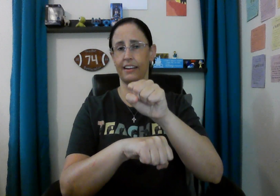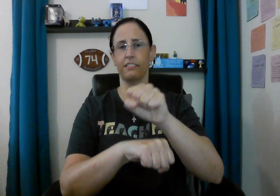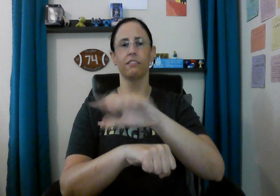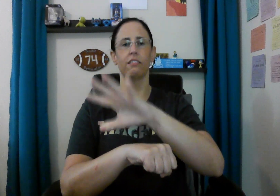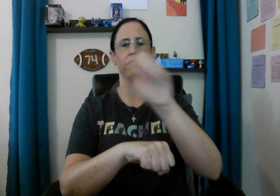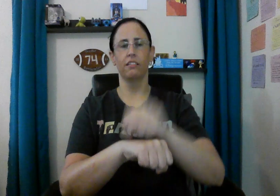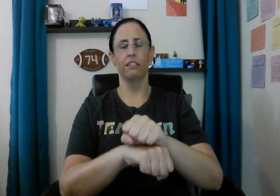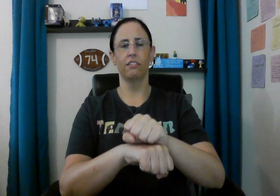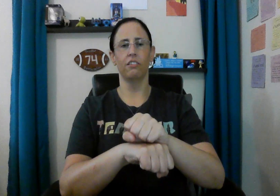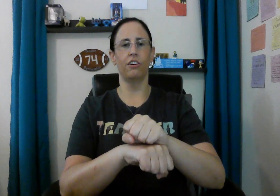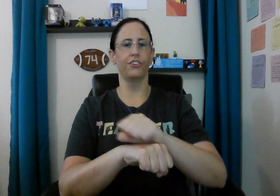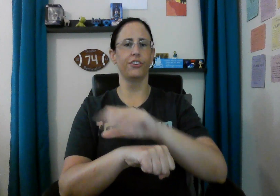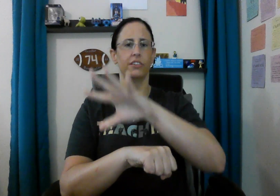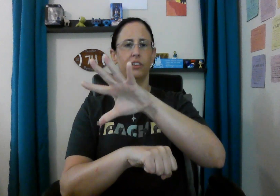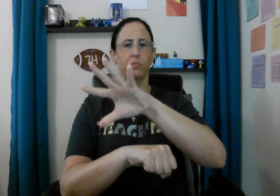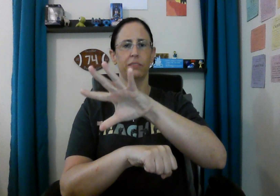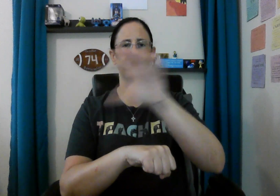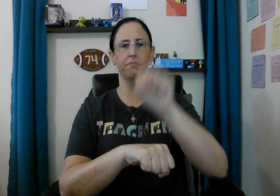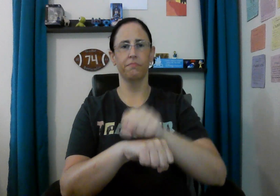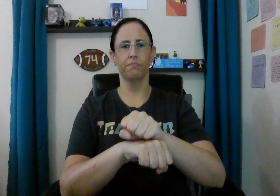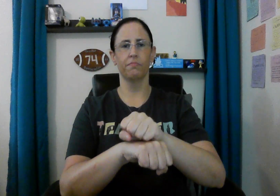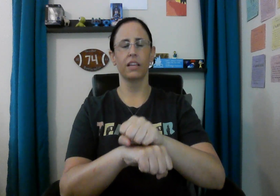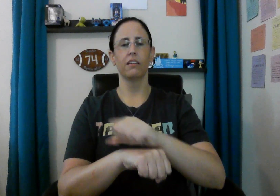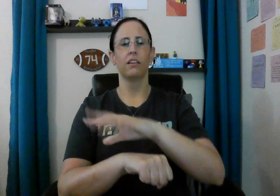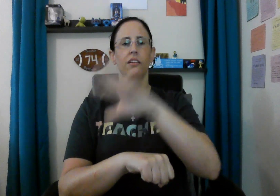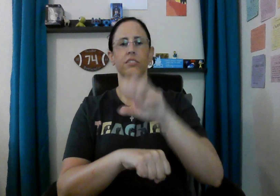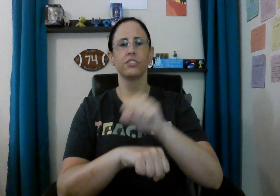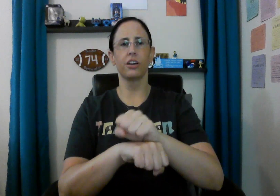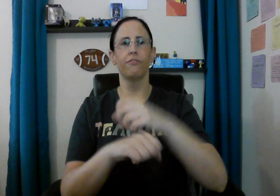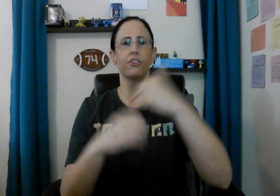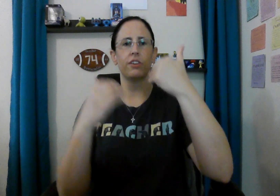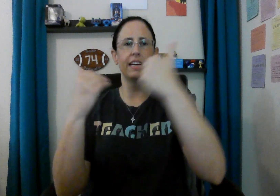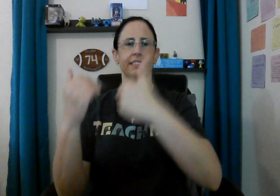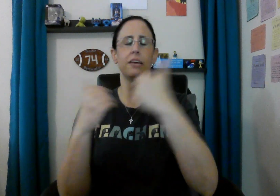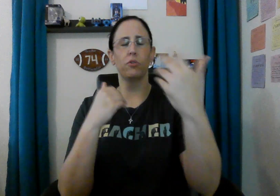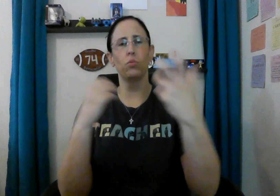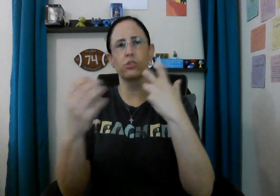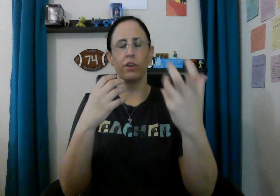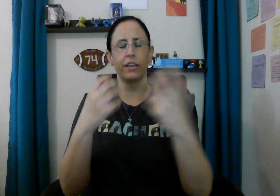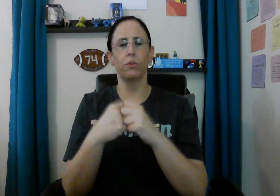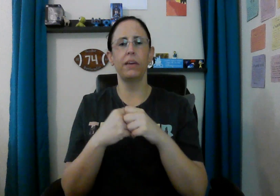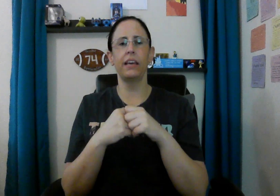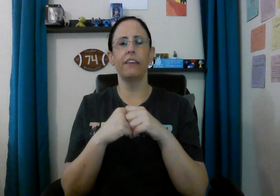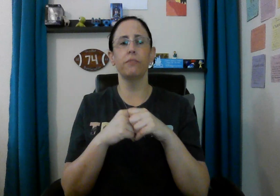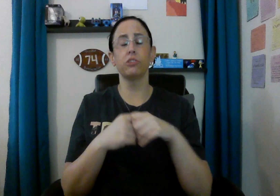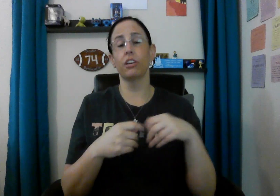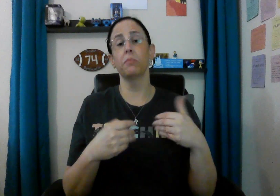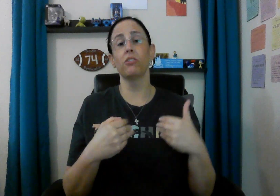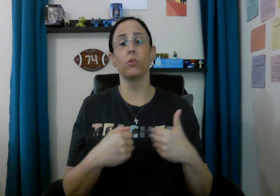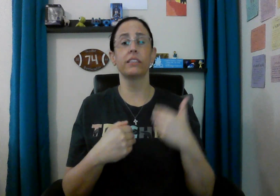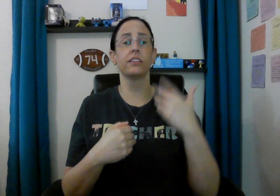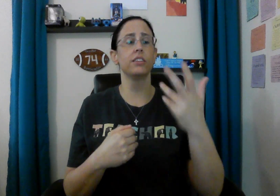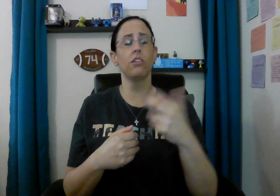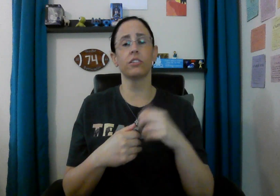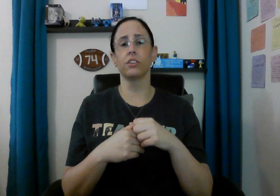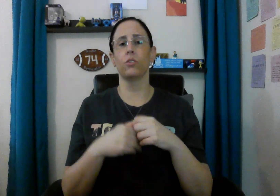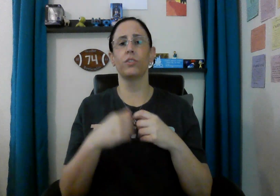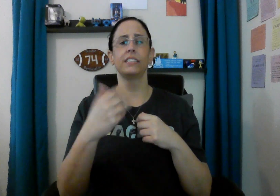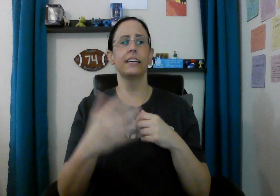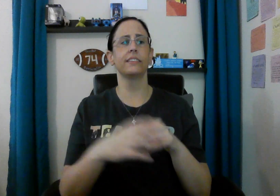hand on your non-dominant. So for example, which one it would be, if I'm talking about going to the doctor or the